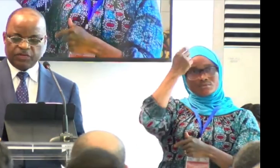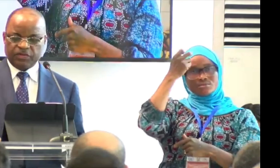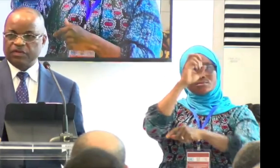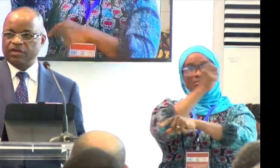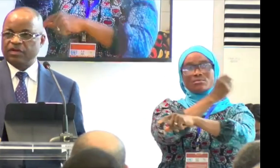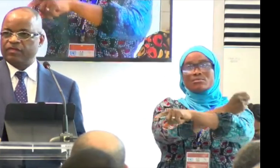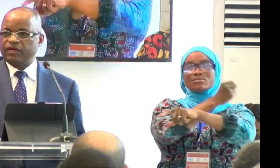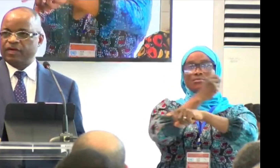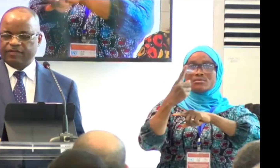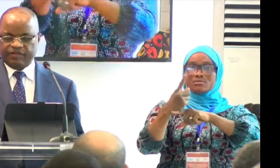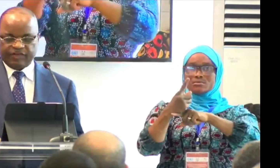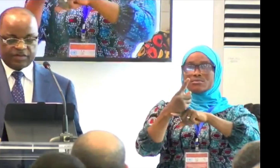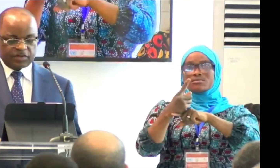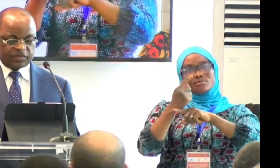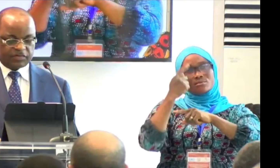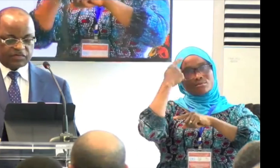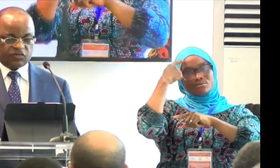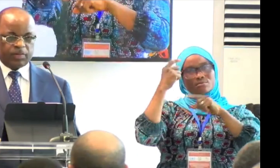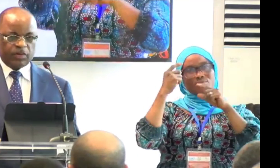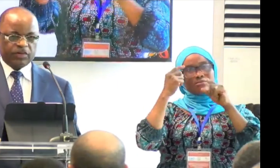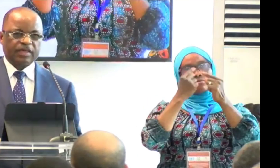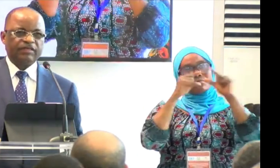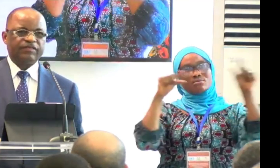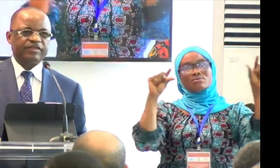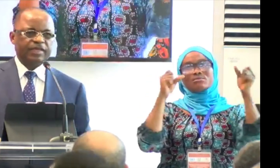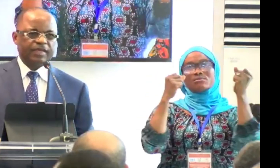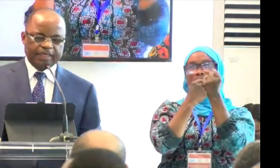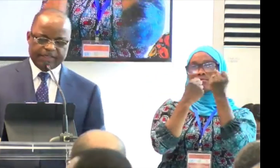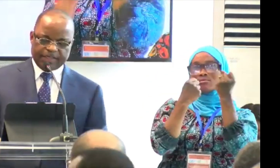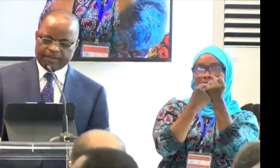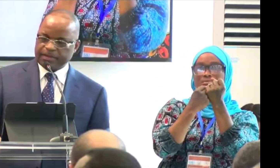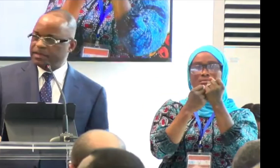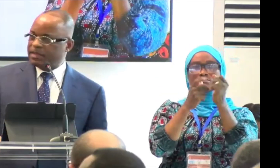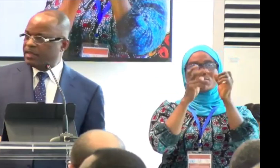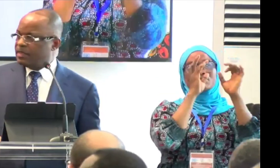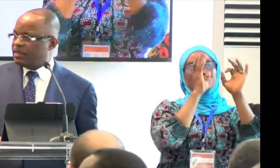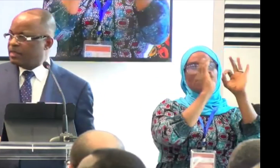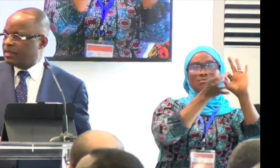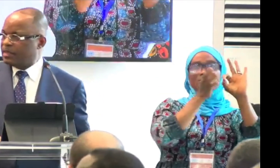Leone for its generous support in facilitating